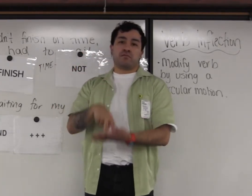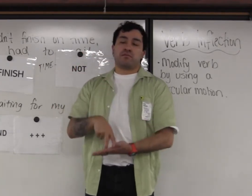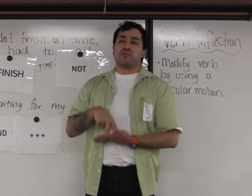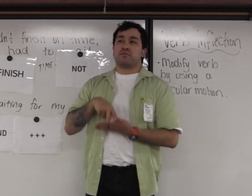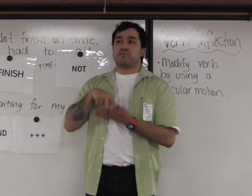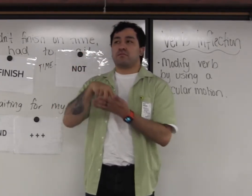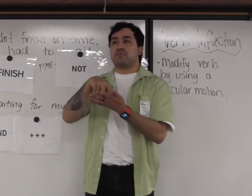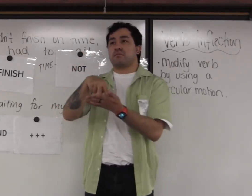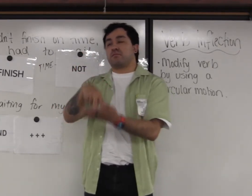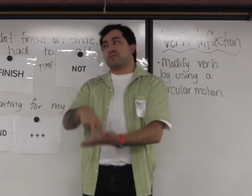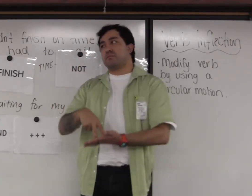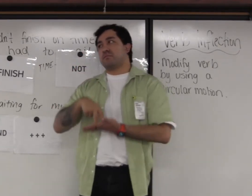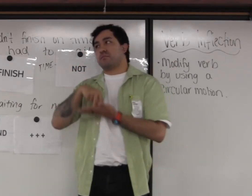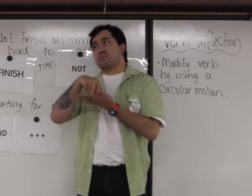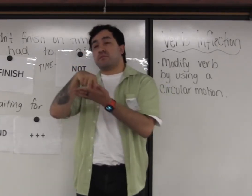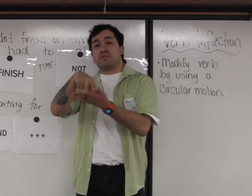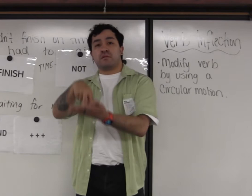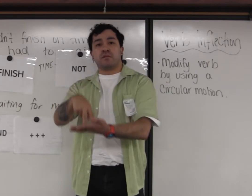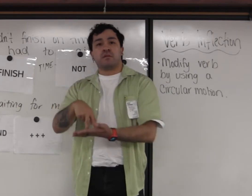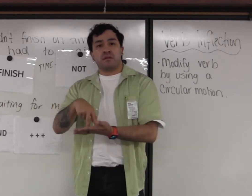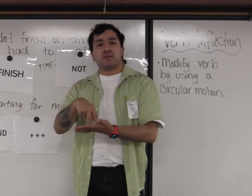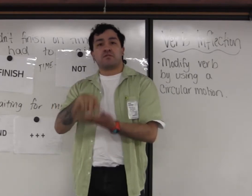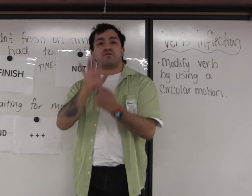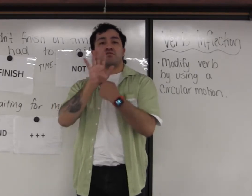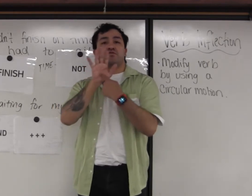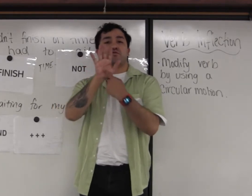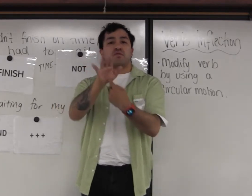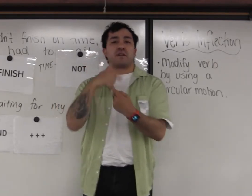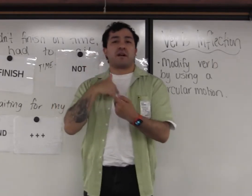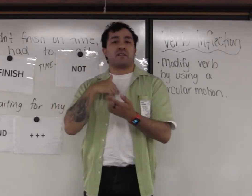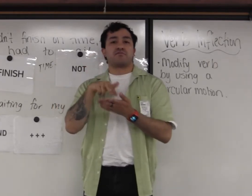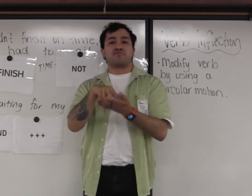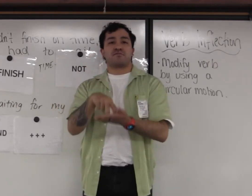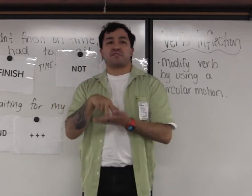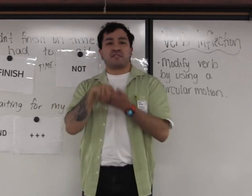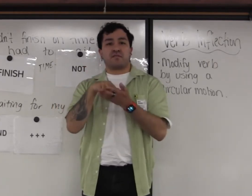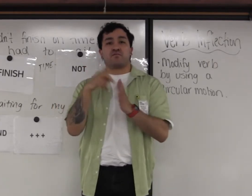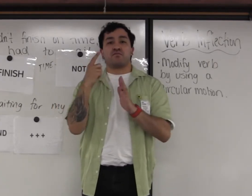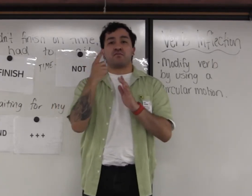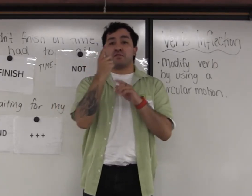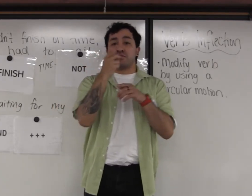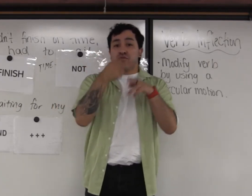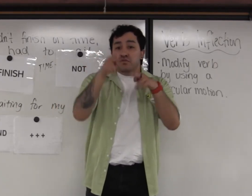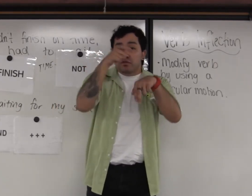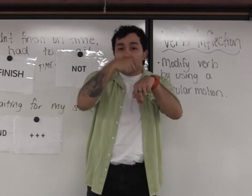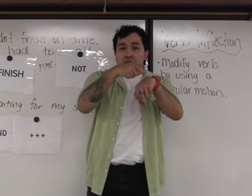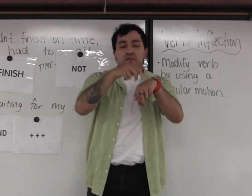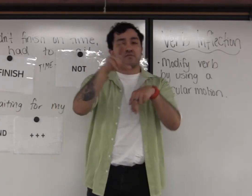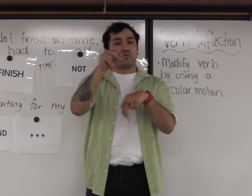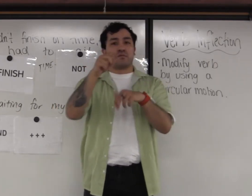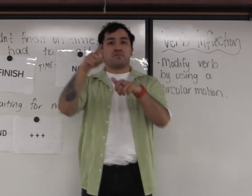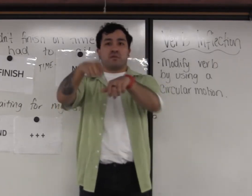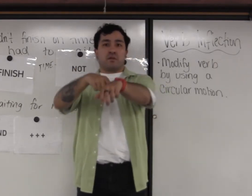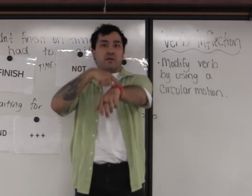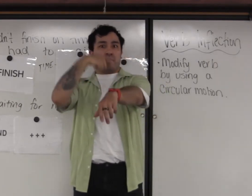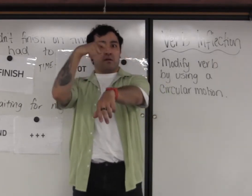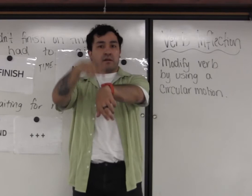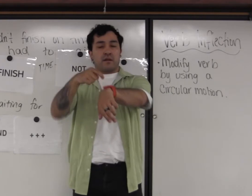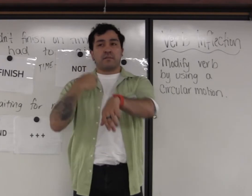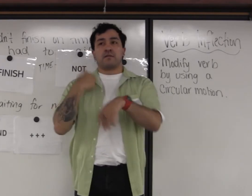for stand. So, like this. Right, I even adding some non-manuals to give you even more information about how I felt